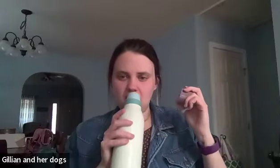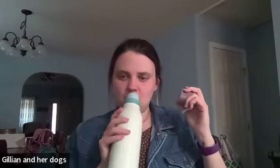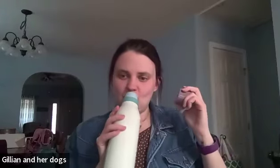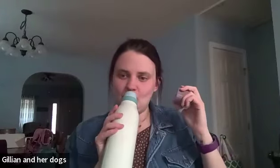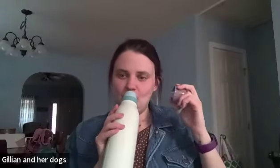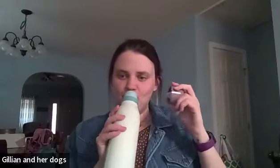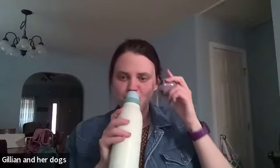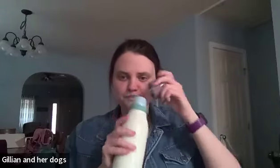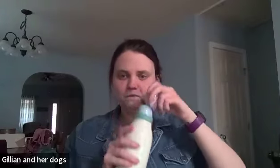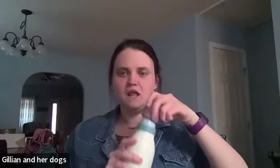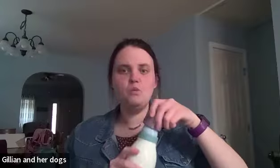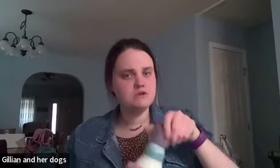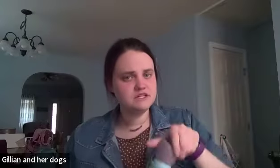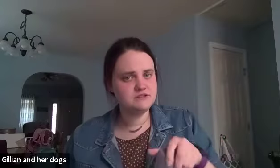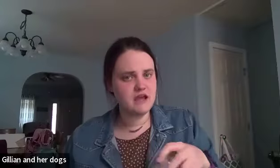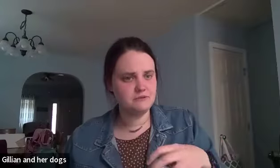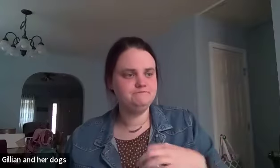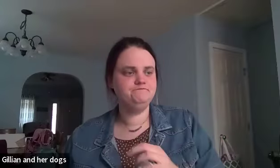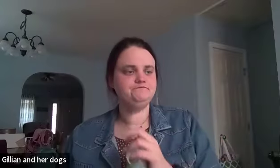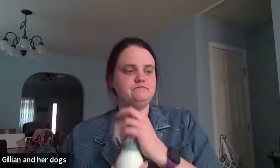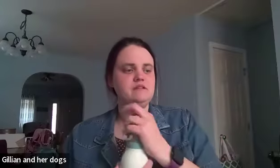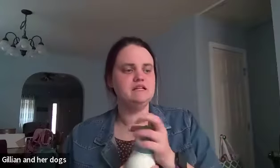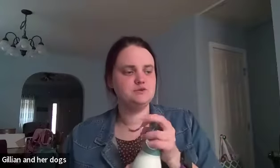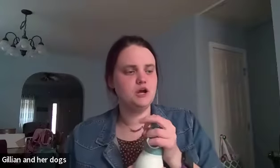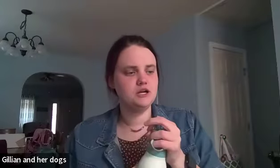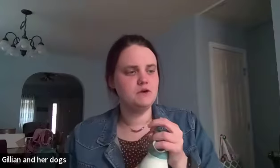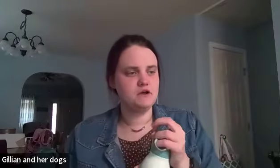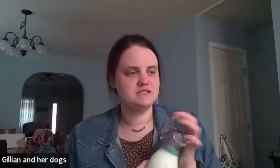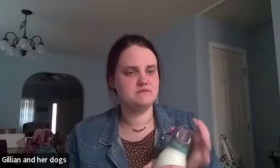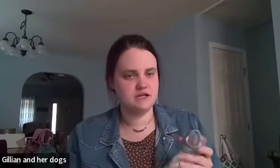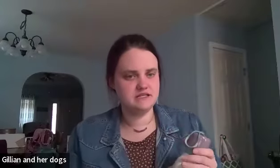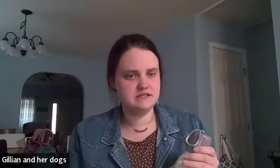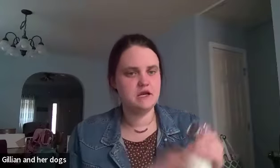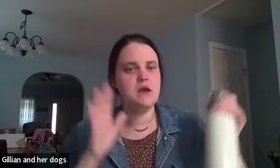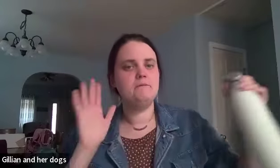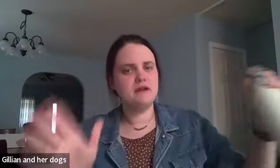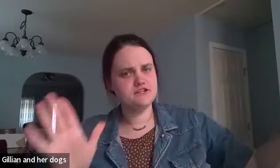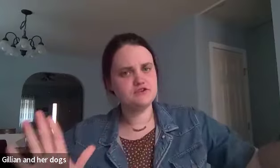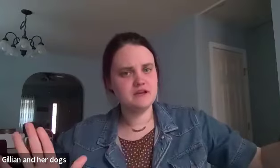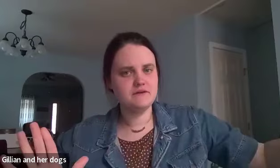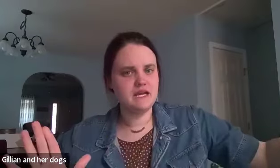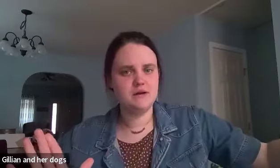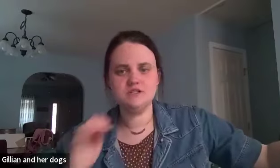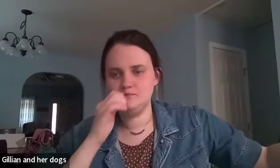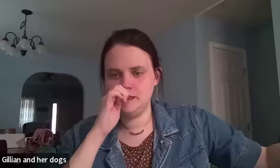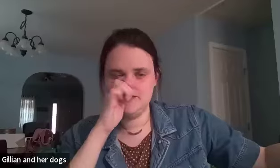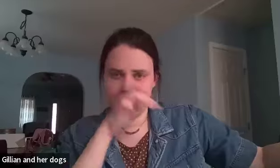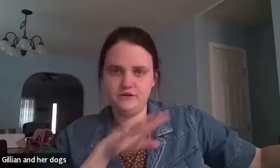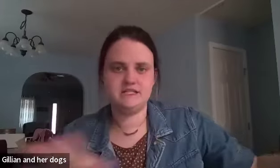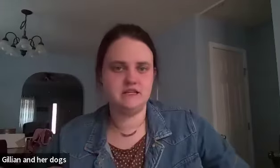right. What we're going to do now is we are going to move on to some phrases. But if you still think of any animals, please feel free to send